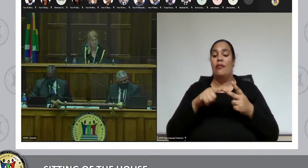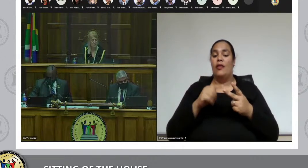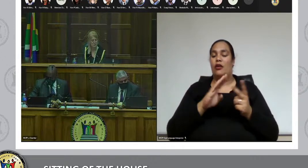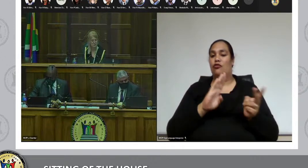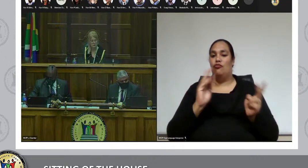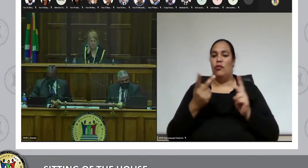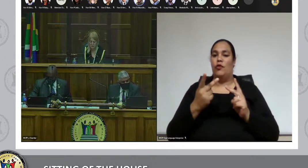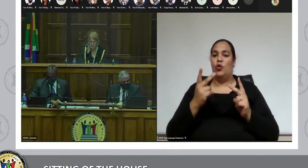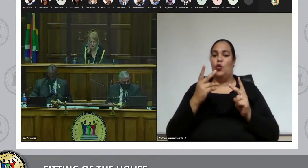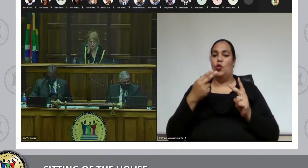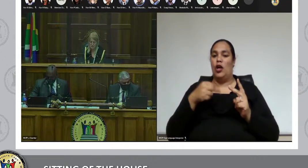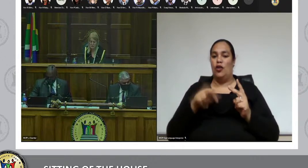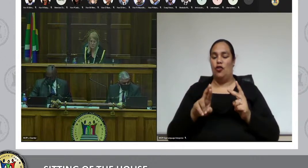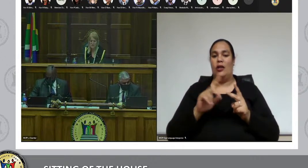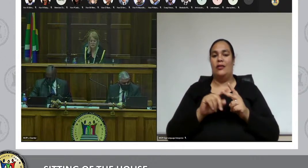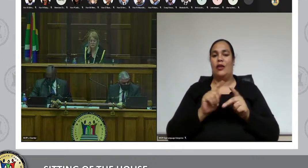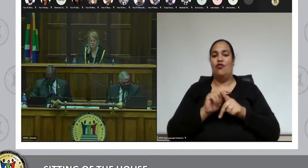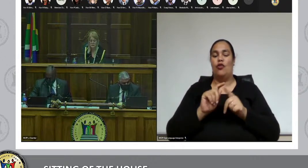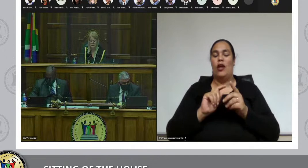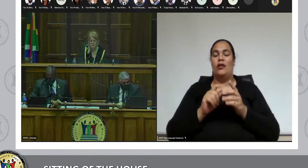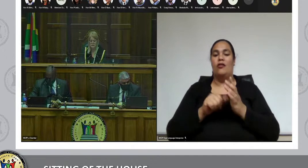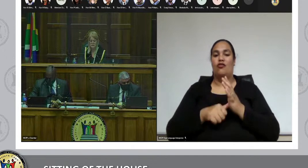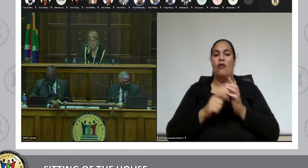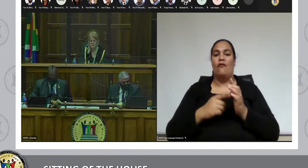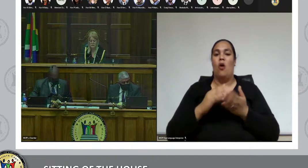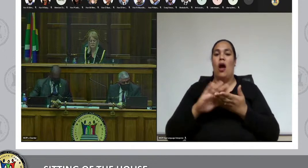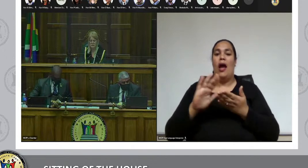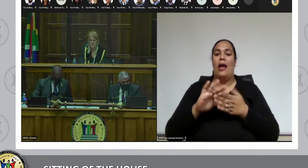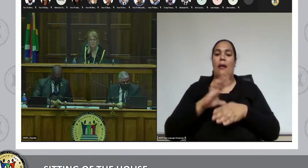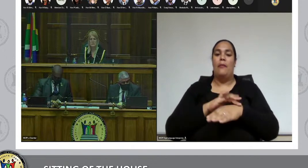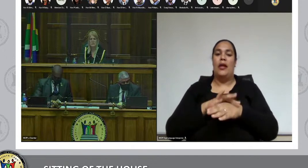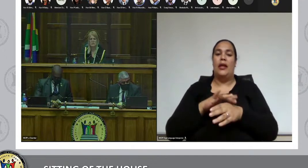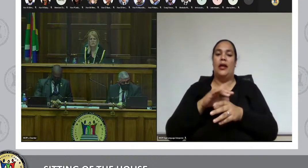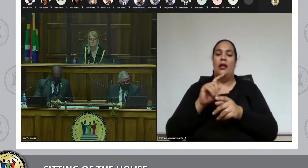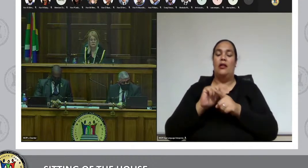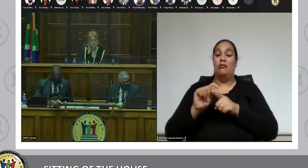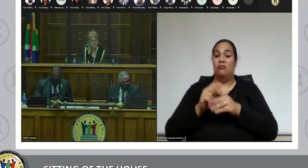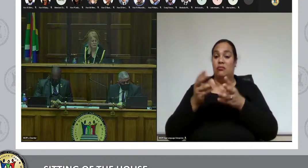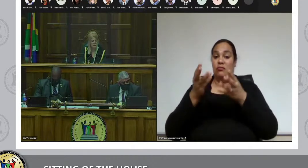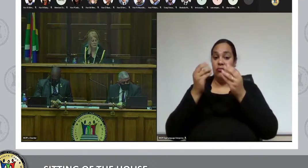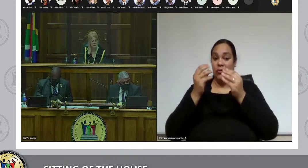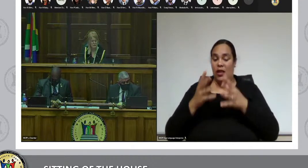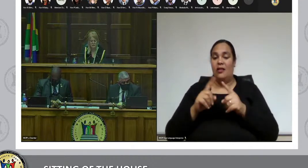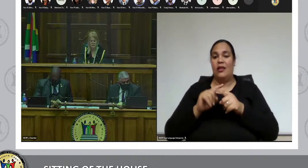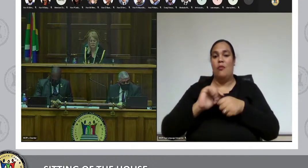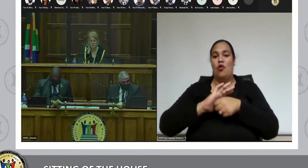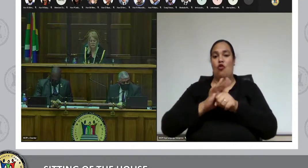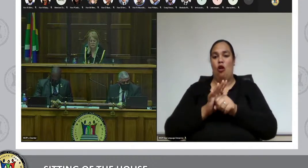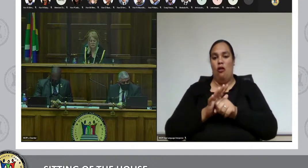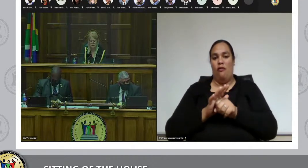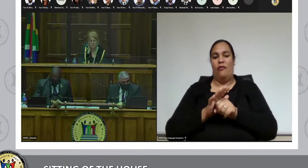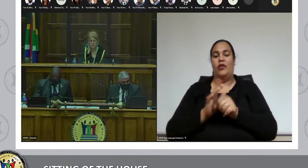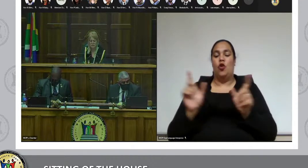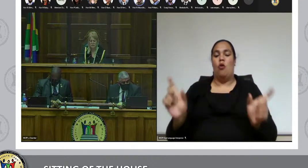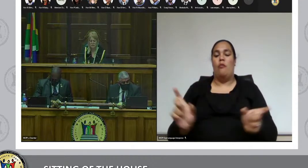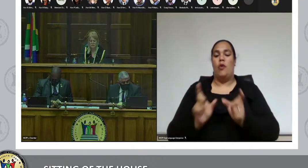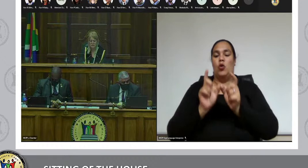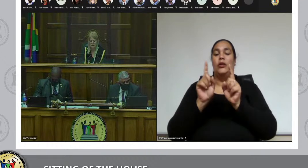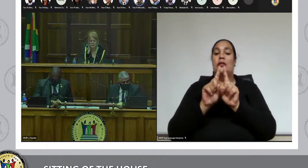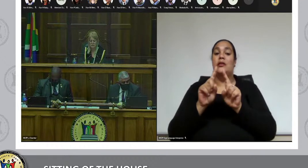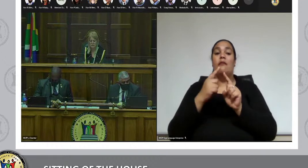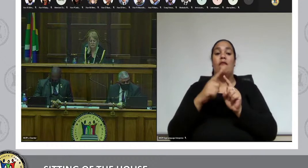to human resource and training grant for the hiring of medical interns, as well as the allocation for the COVID-19 component, as well as